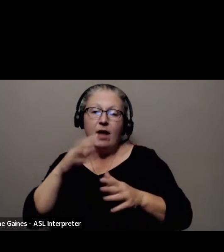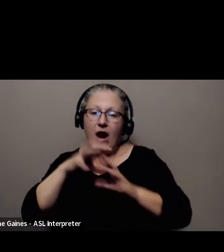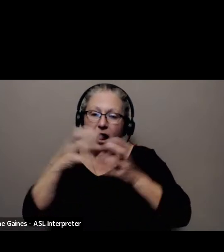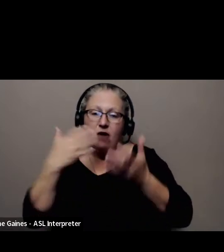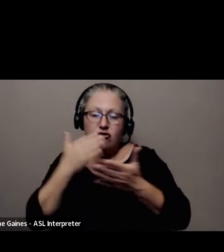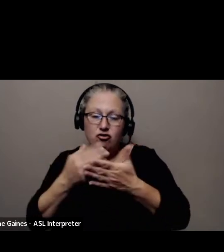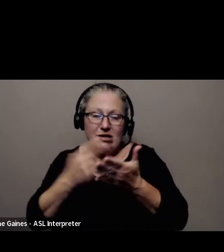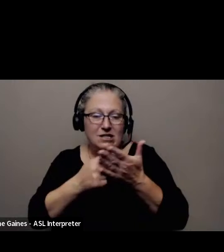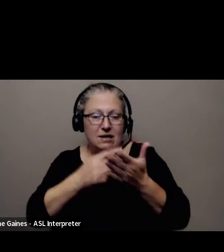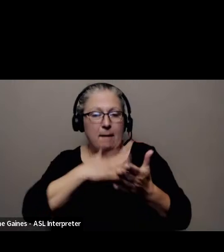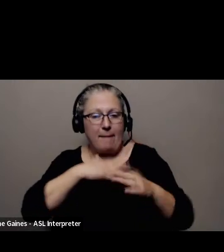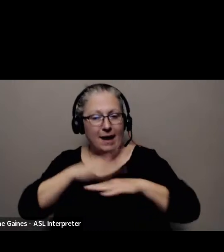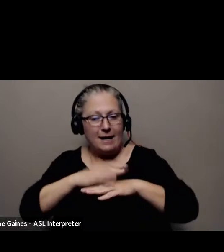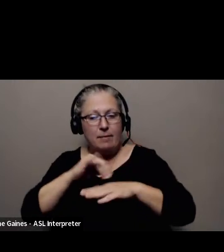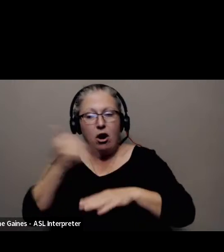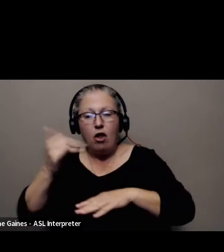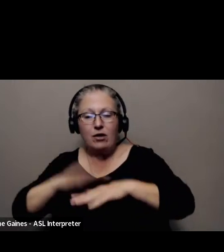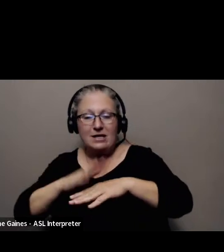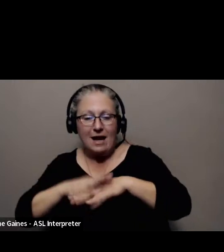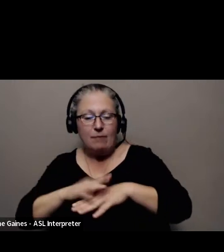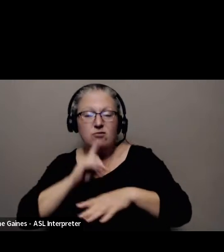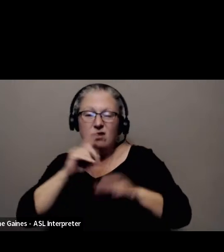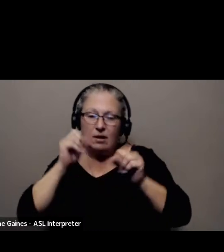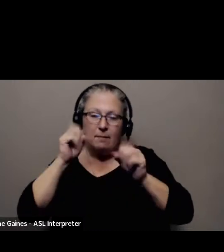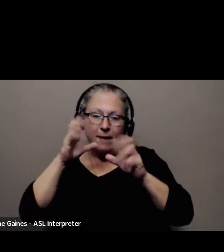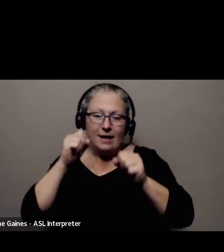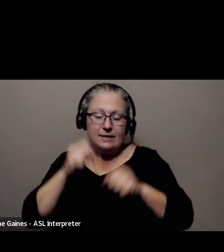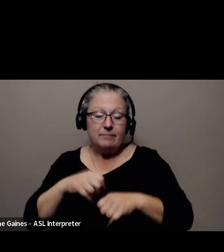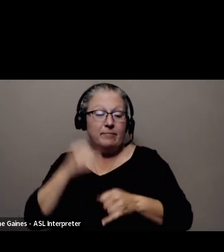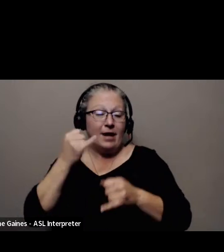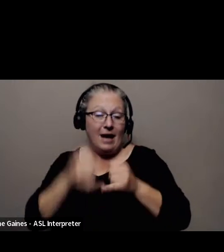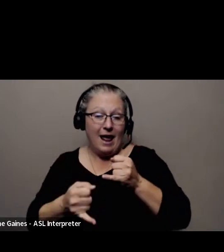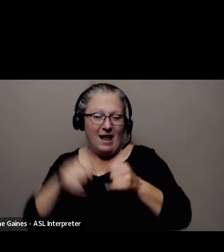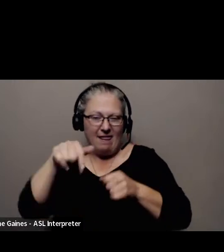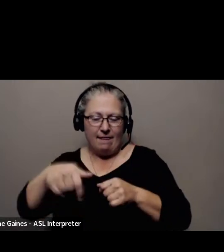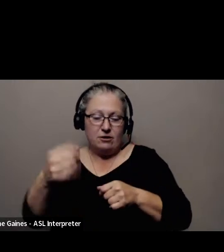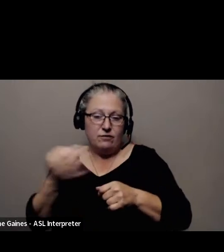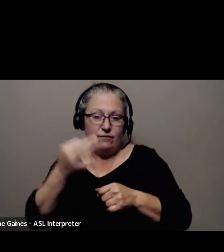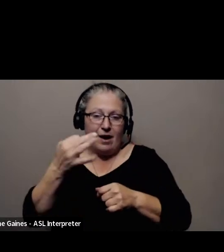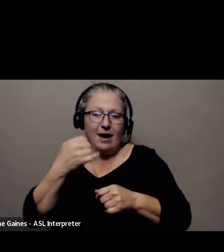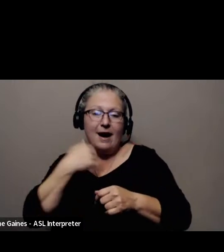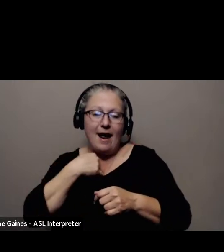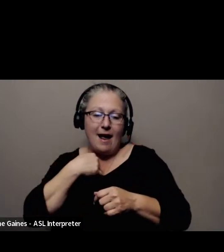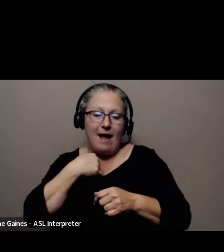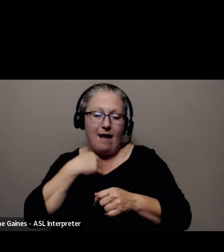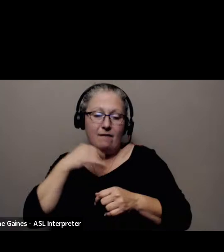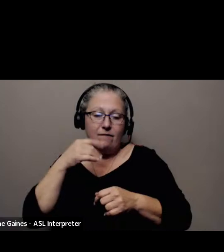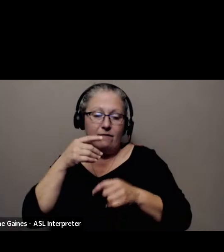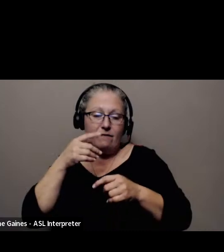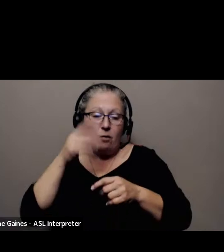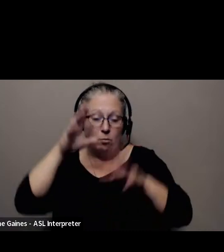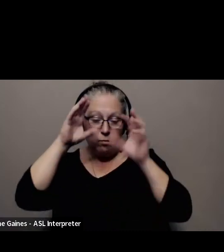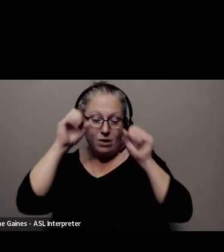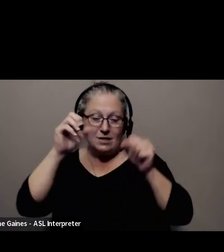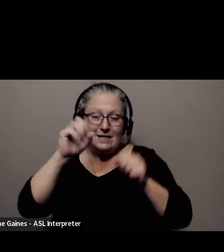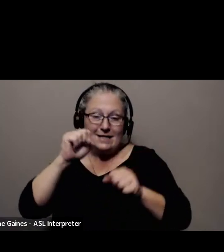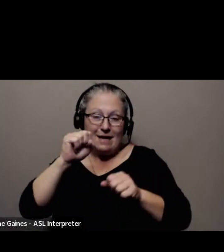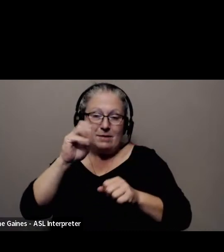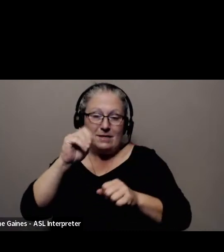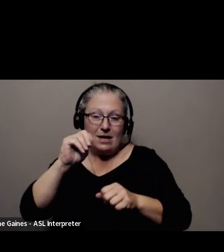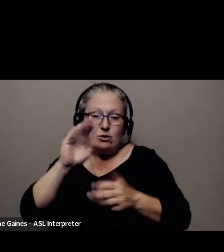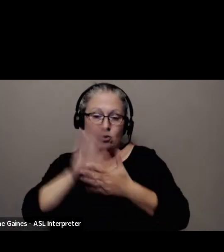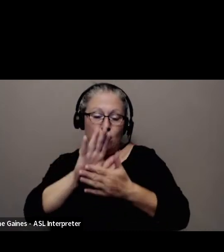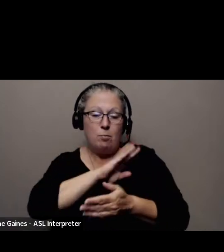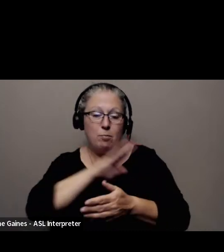table and at the other tables. That was amazing. Last thing, this Friday, we have, as president of the San Mateo School Boards Association, this is my